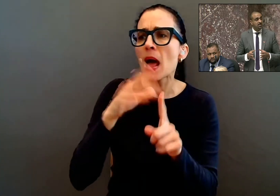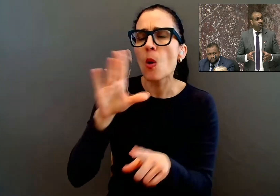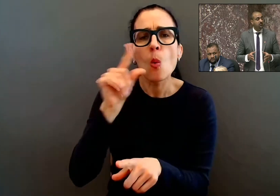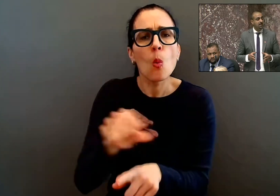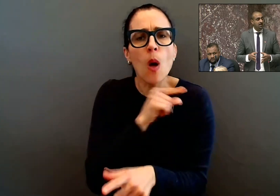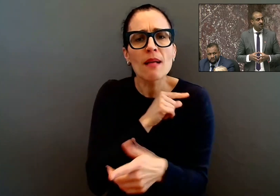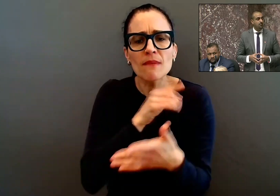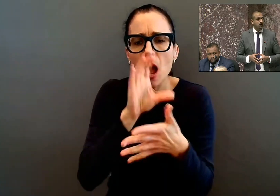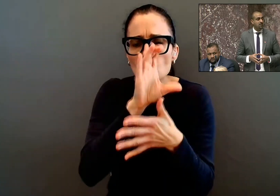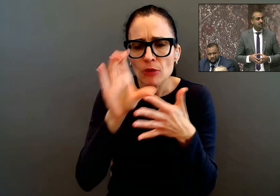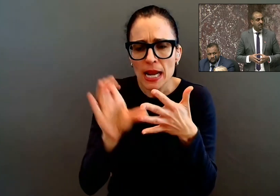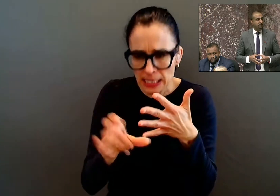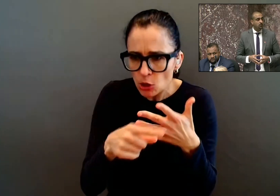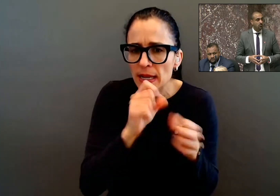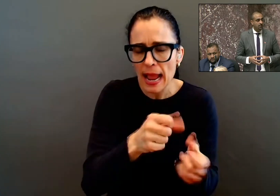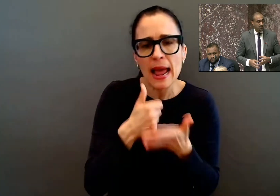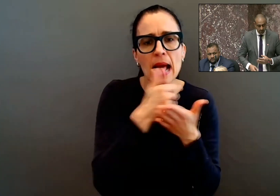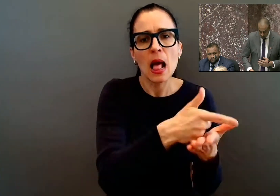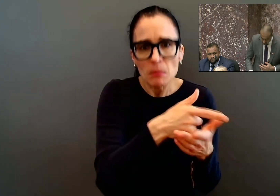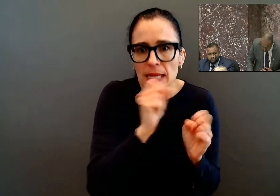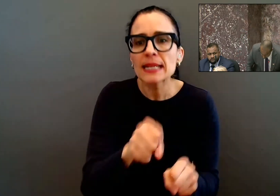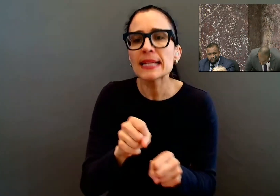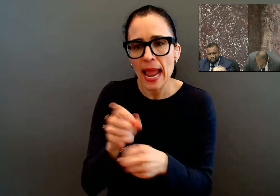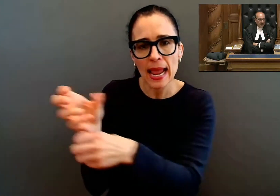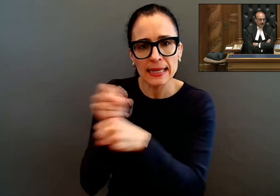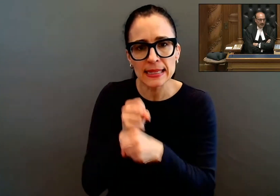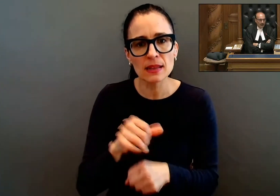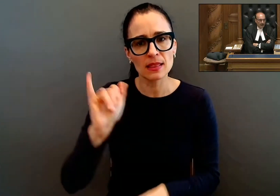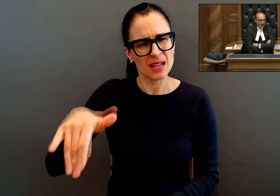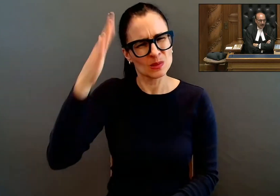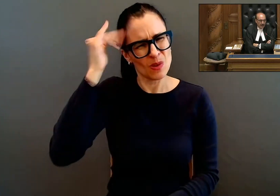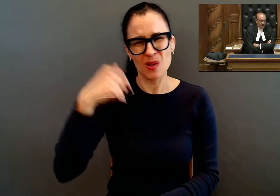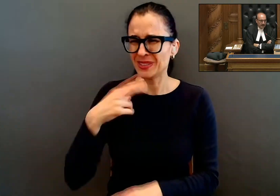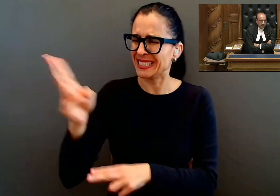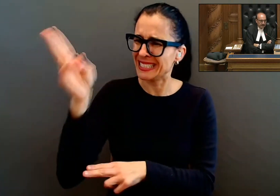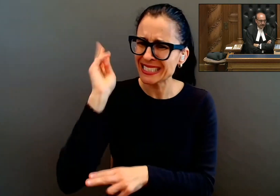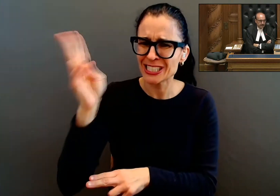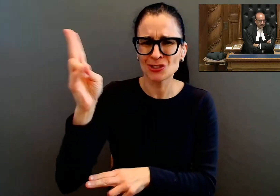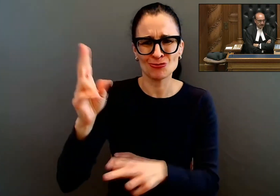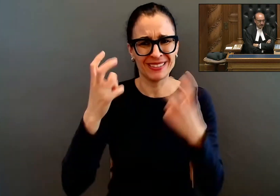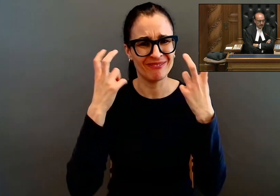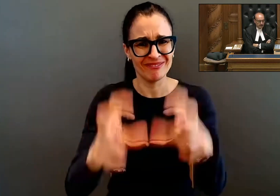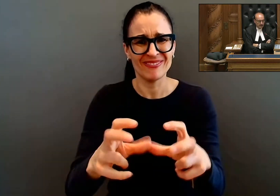to be able to live in the community that they've grown up in. Member for Kelowna Centre.